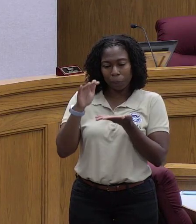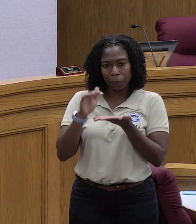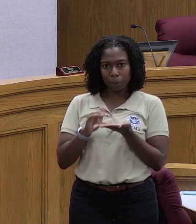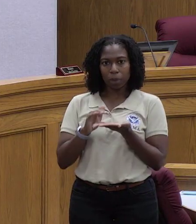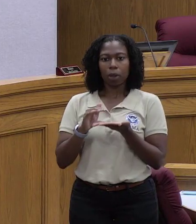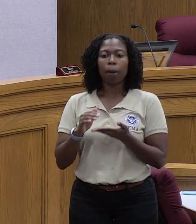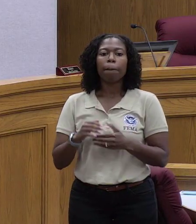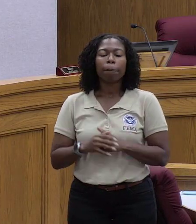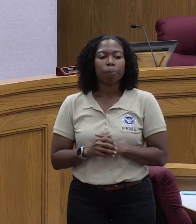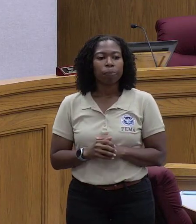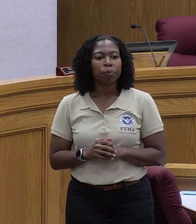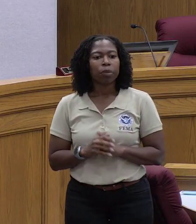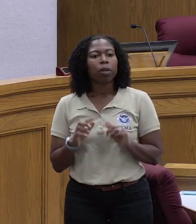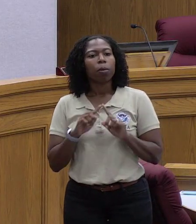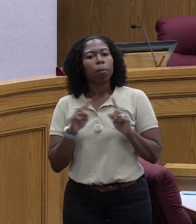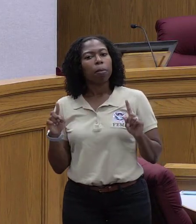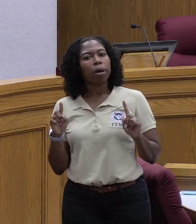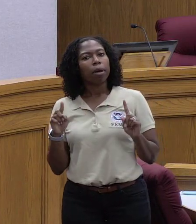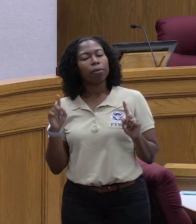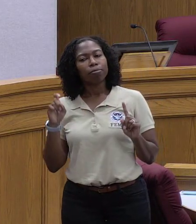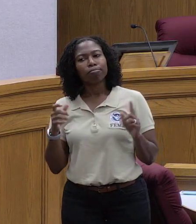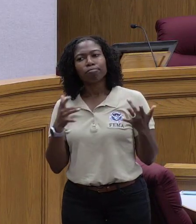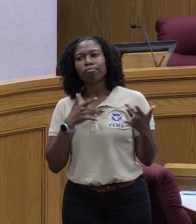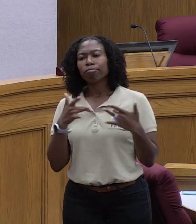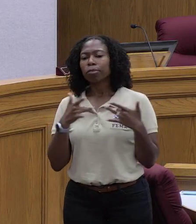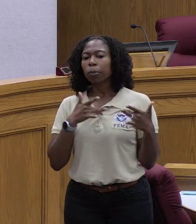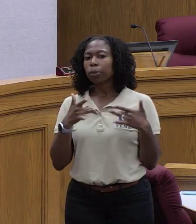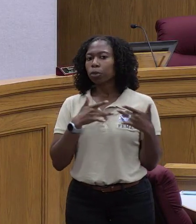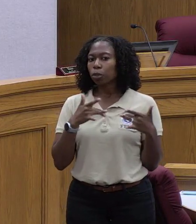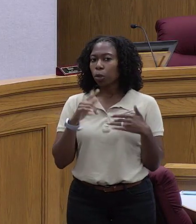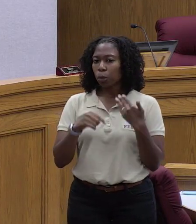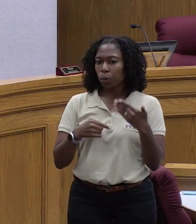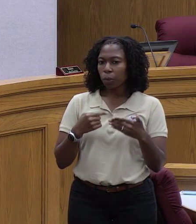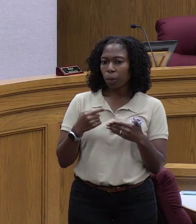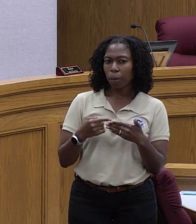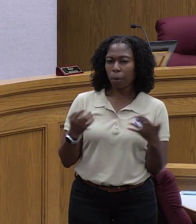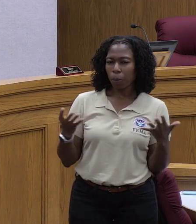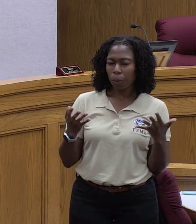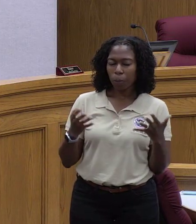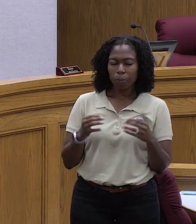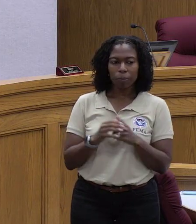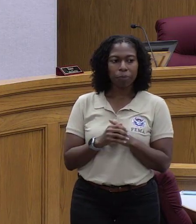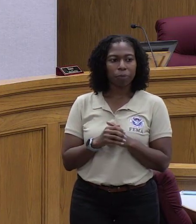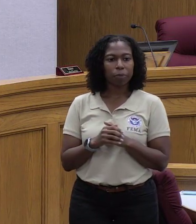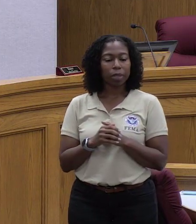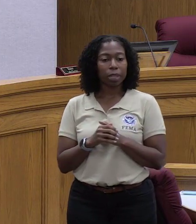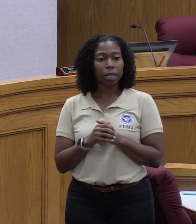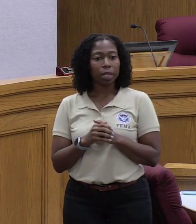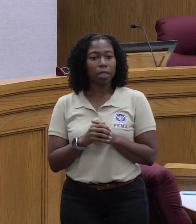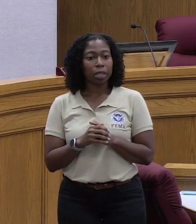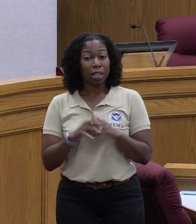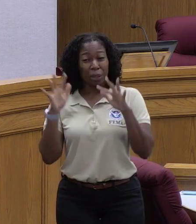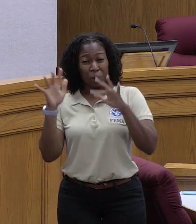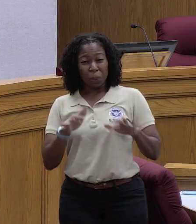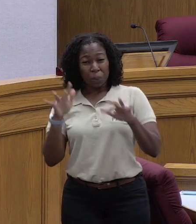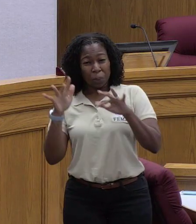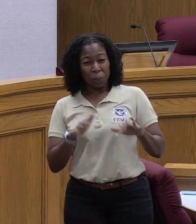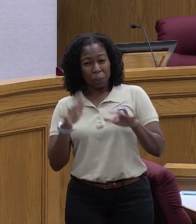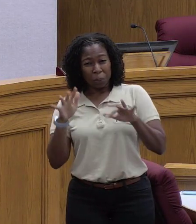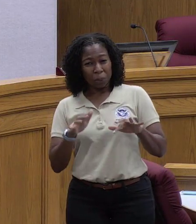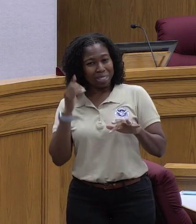I think the thing we should be concerned about is Roger pointed out that they have a rather low confidence level in the rain